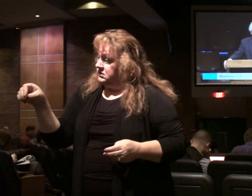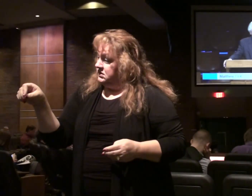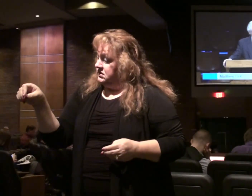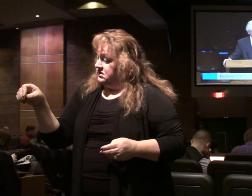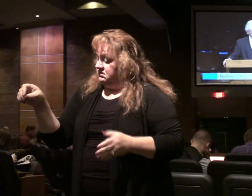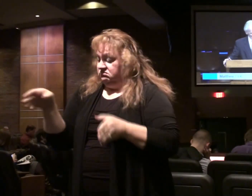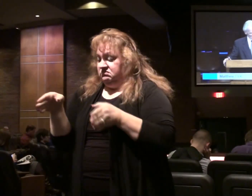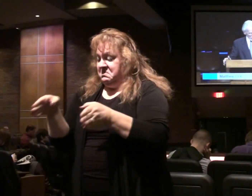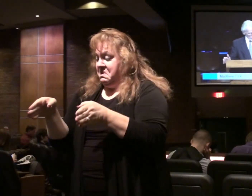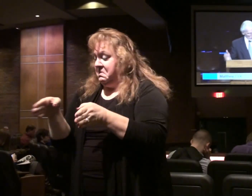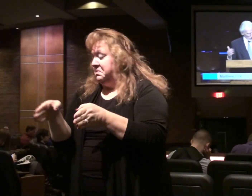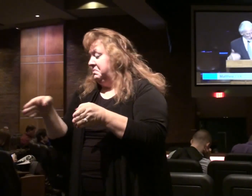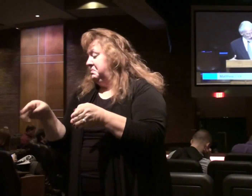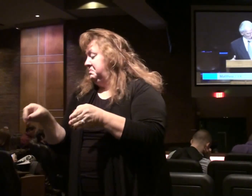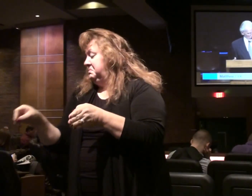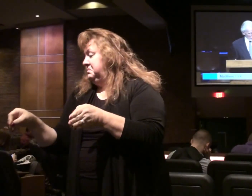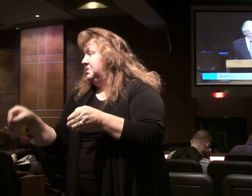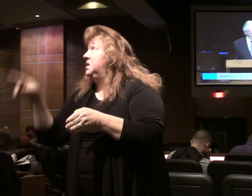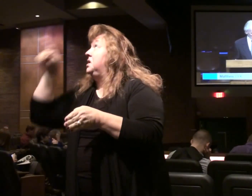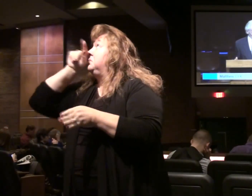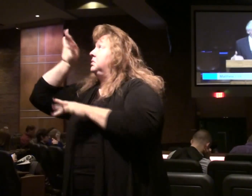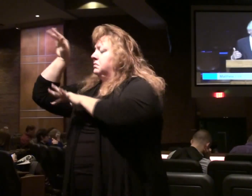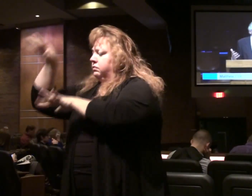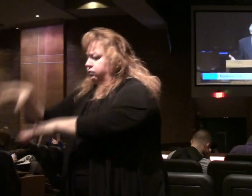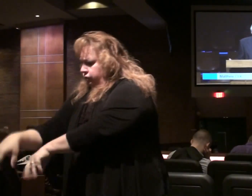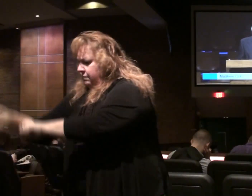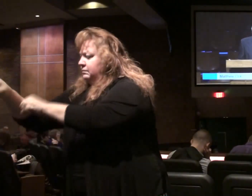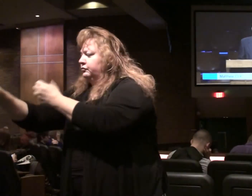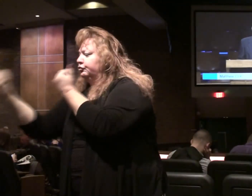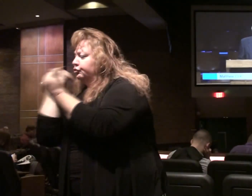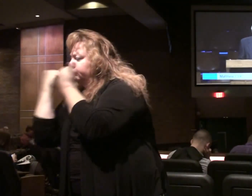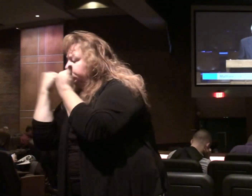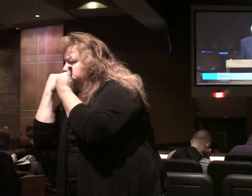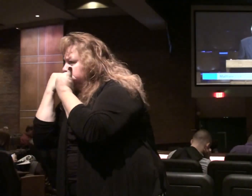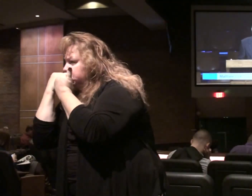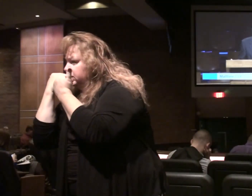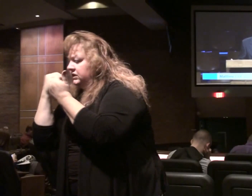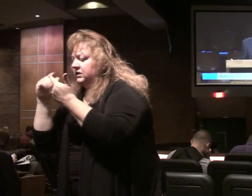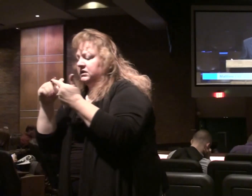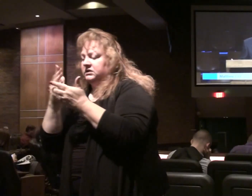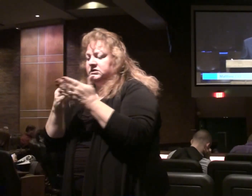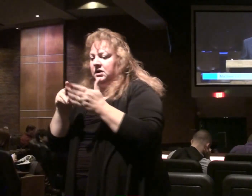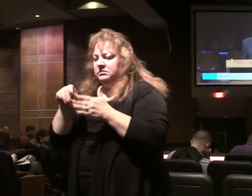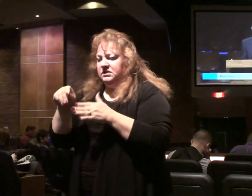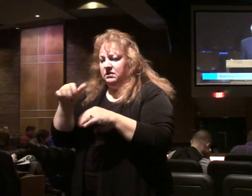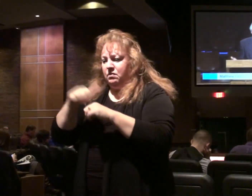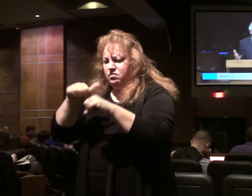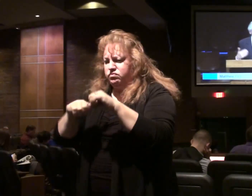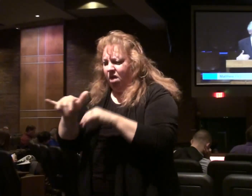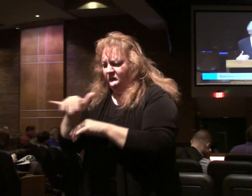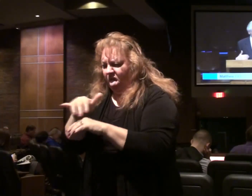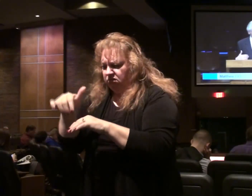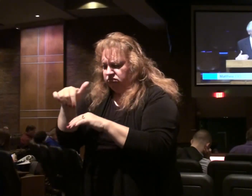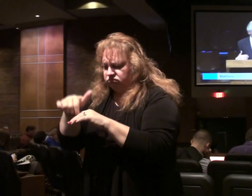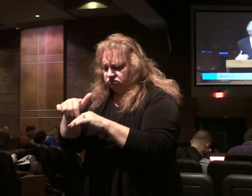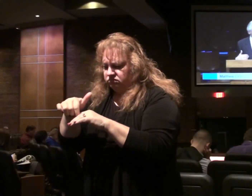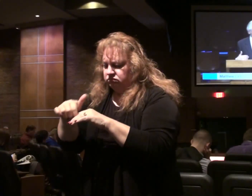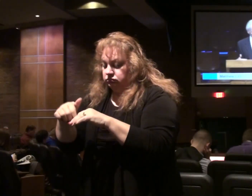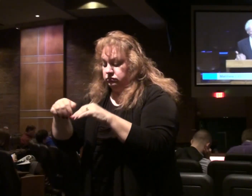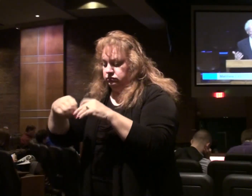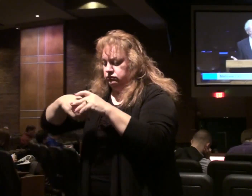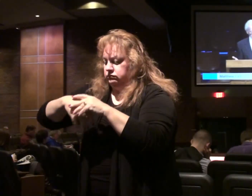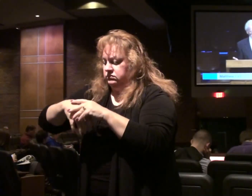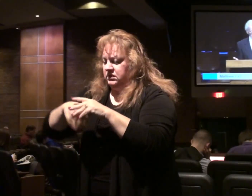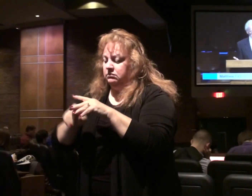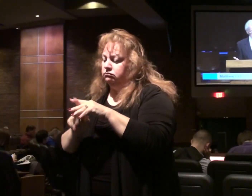fell by the road. The birds came and ate them up. Others fell on the rocky places where they didn't have much soil. Immediately they sprang up.